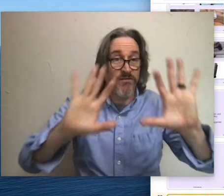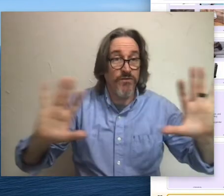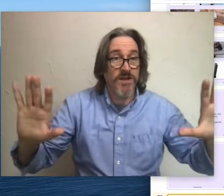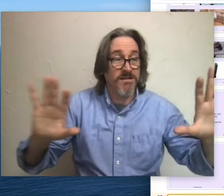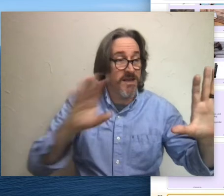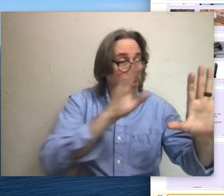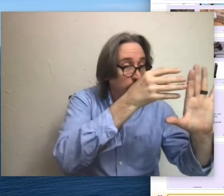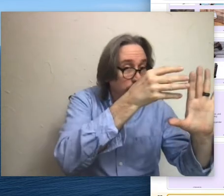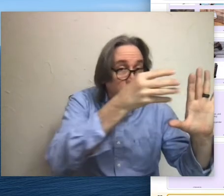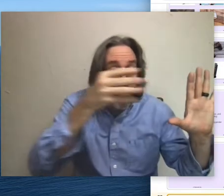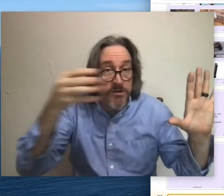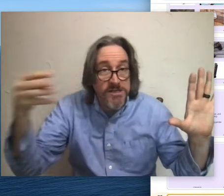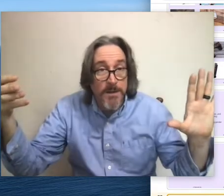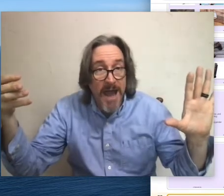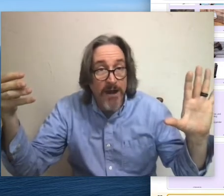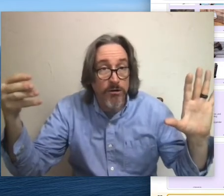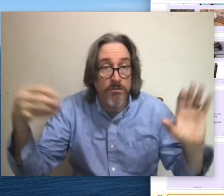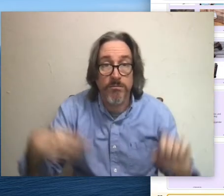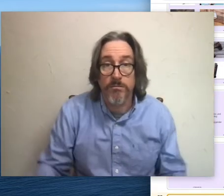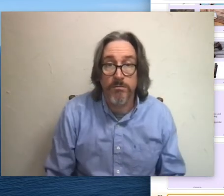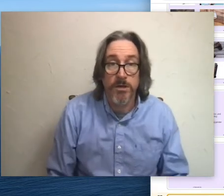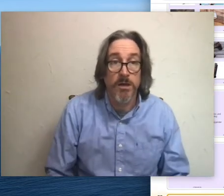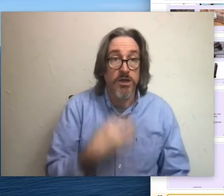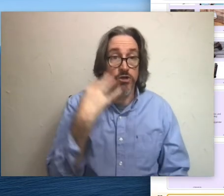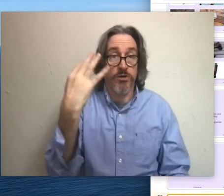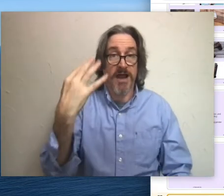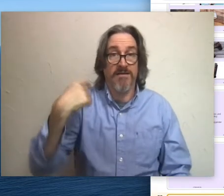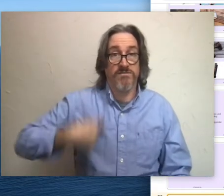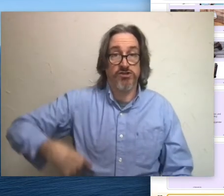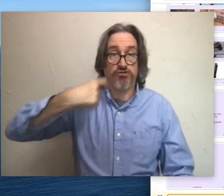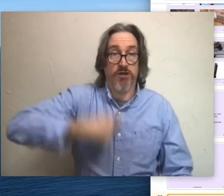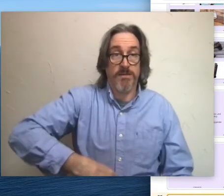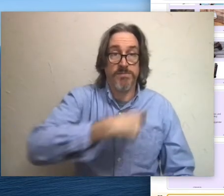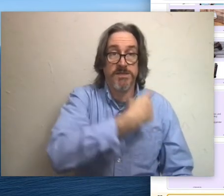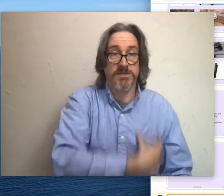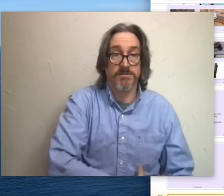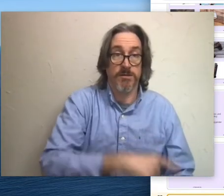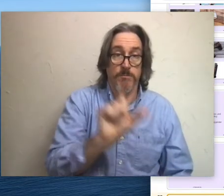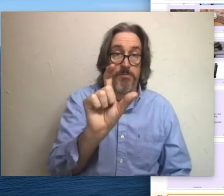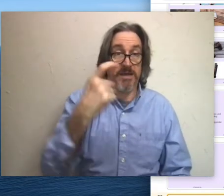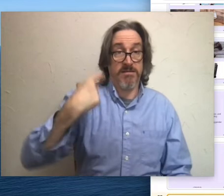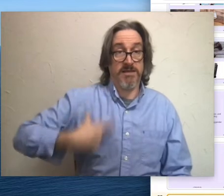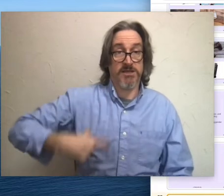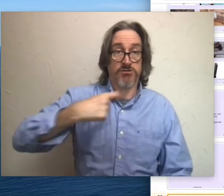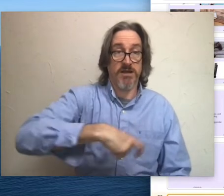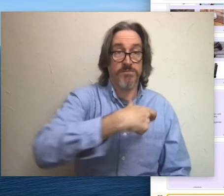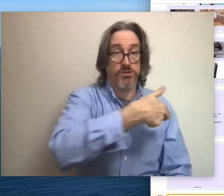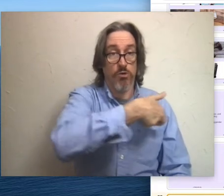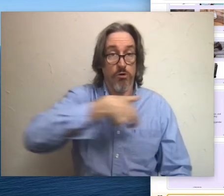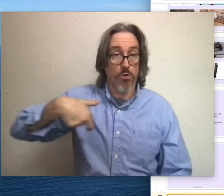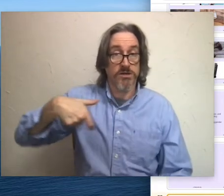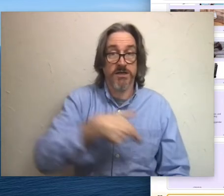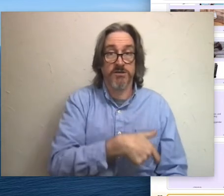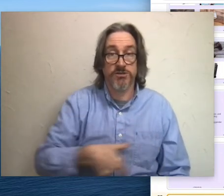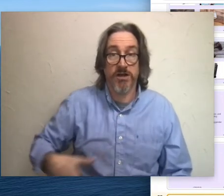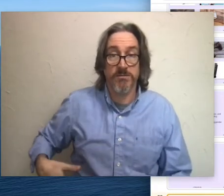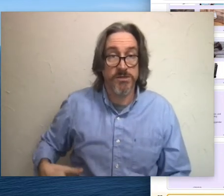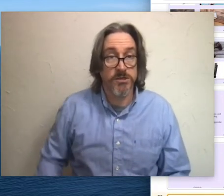So if you've got the thing and you just show that there's like a pattern, you could have stripes, big thick stripes or